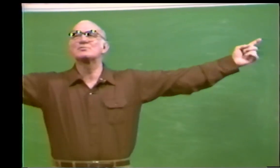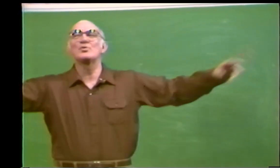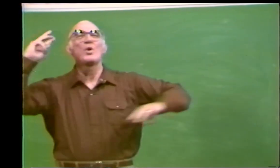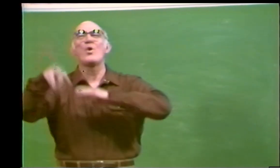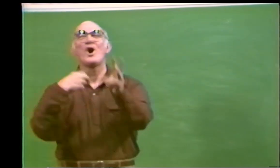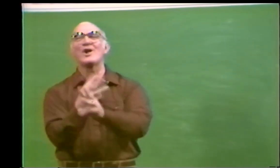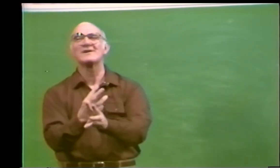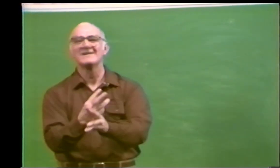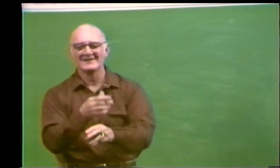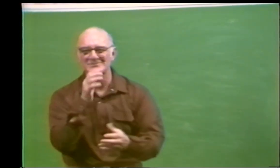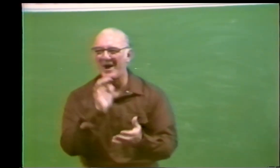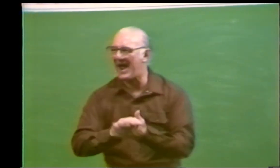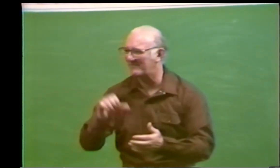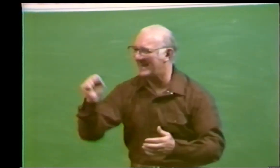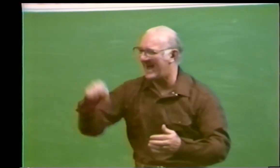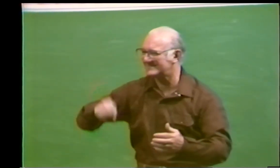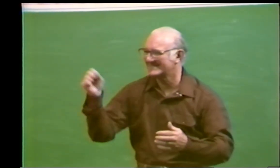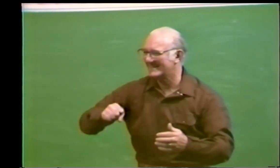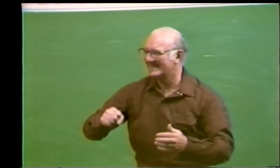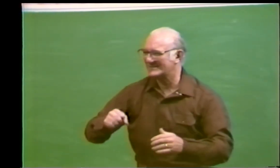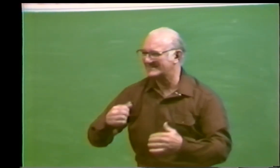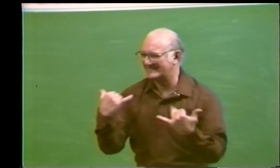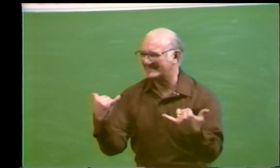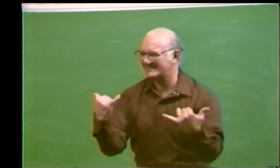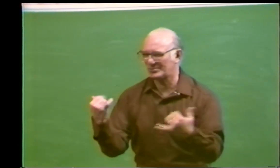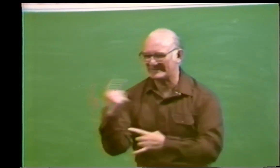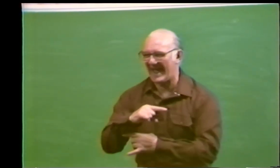the world, his wife. Yes, just today.